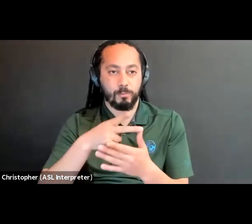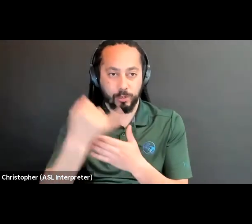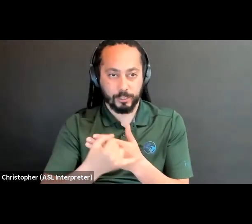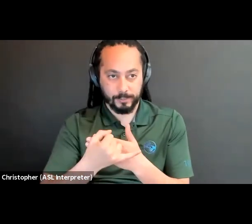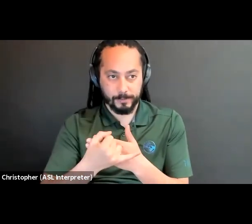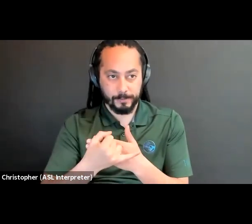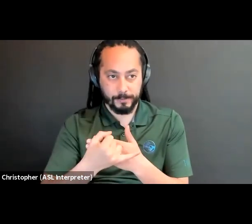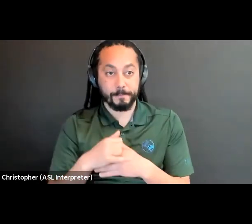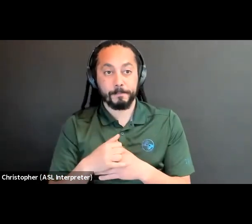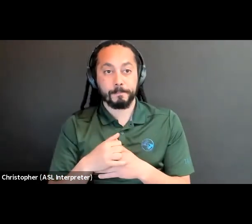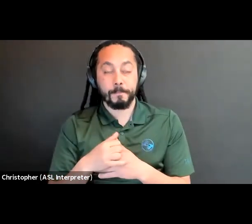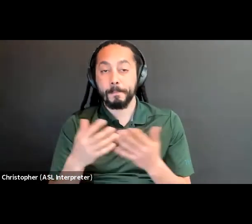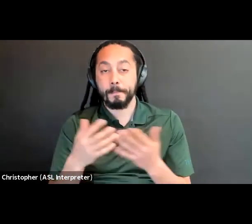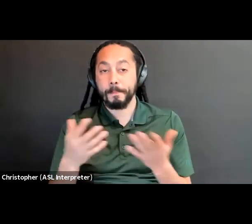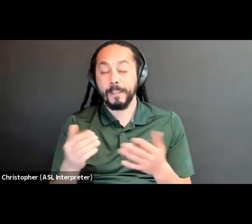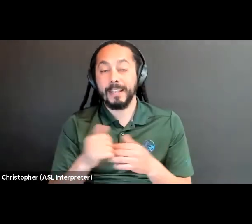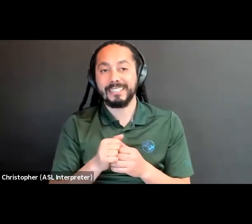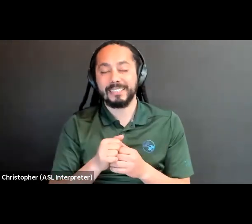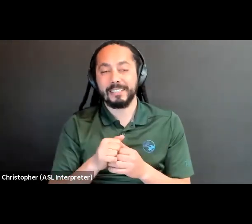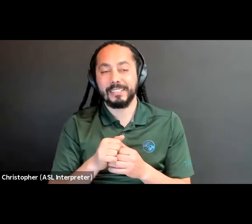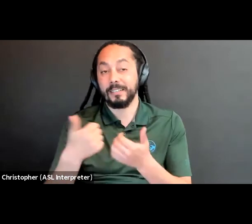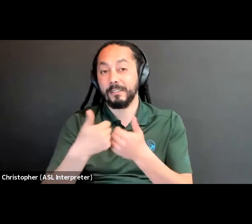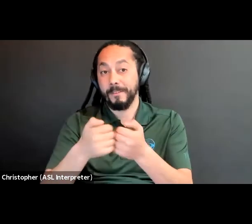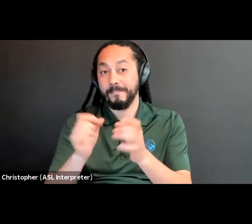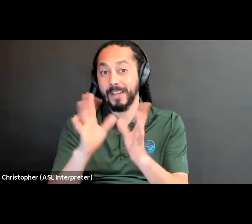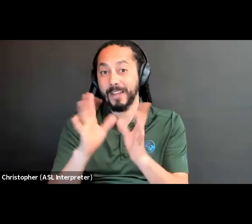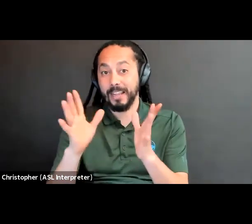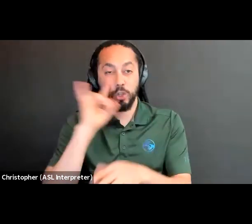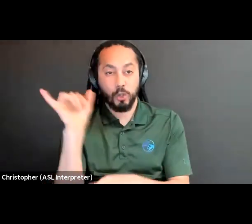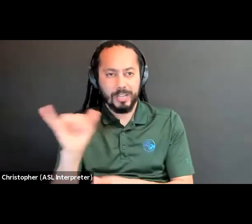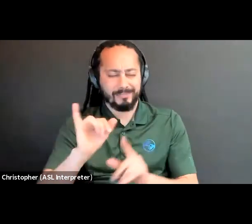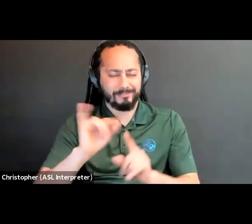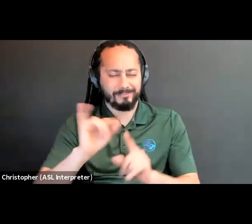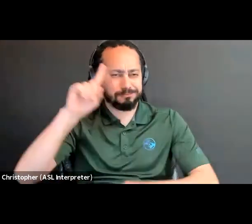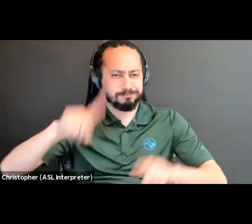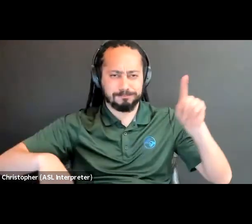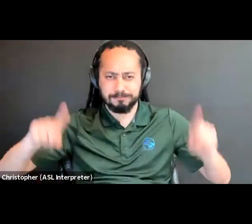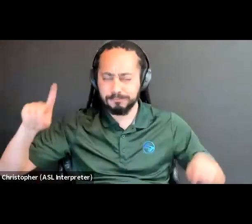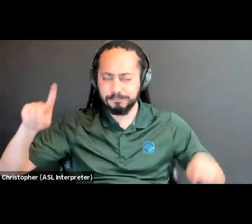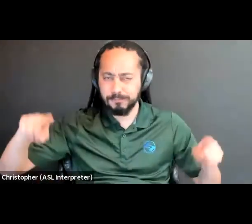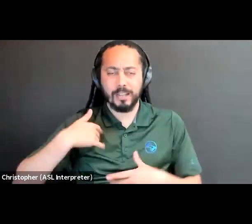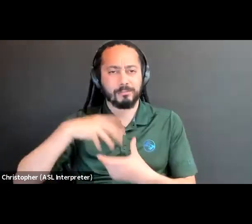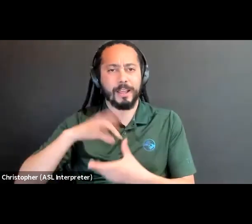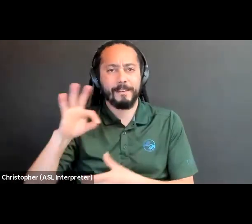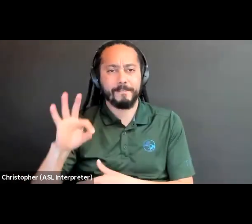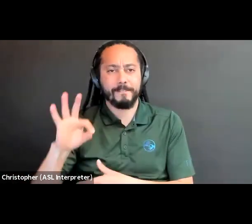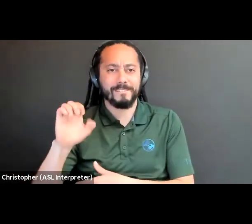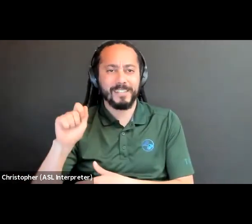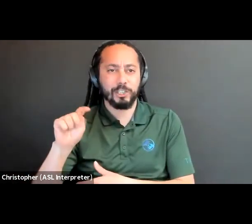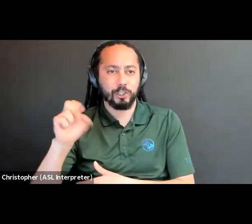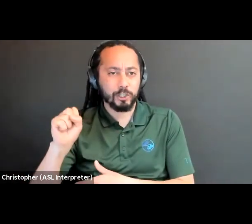intimate partner violence can take many forms and can have a lot of different features. and it can serve a bunch of different